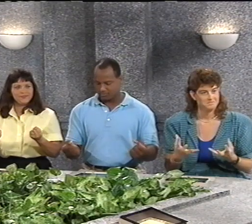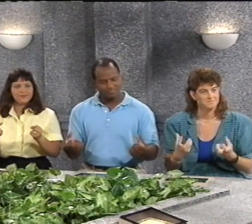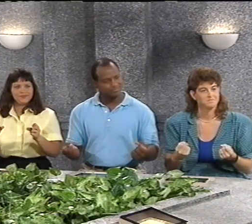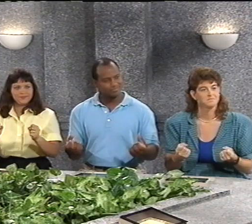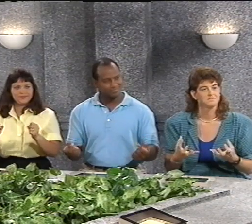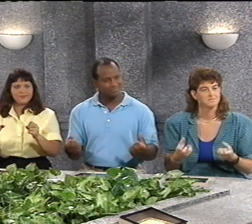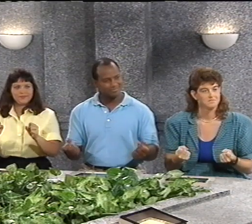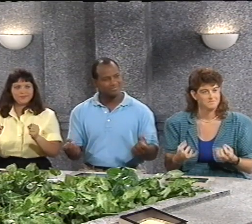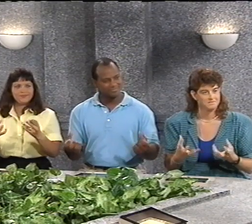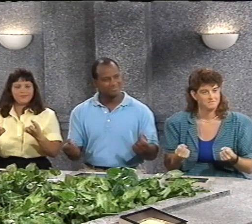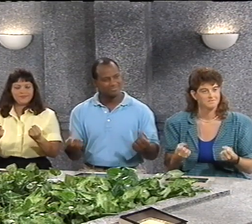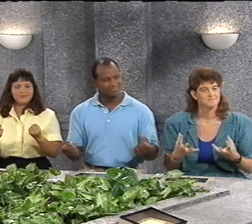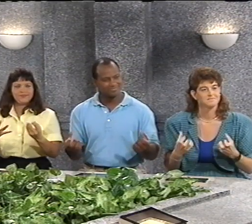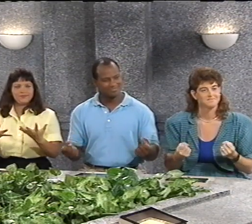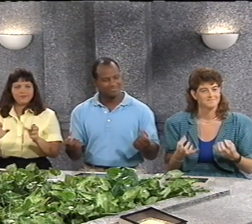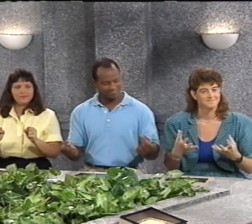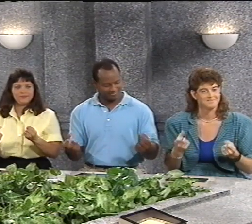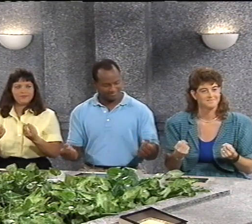or a fist.